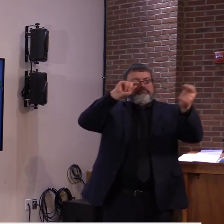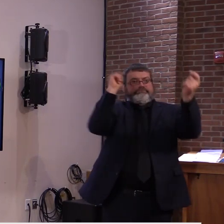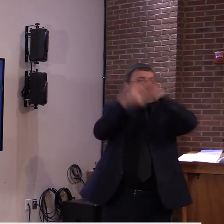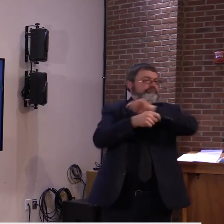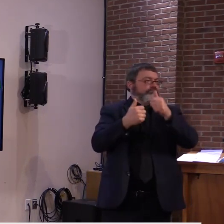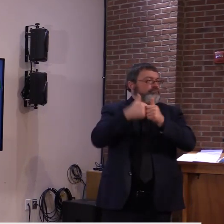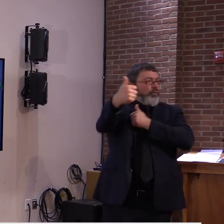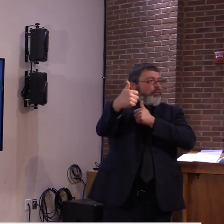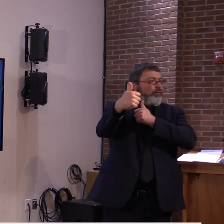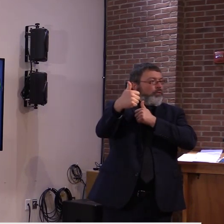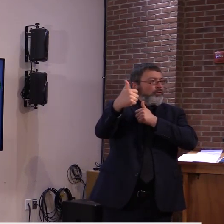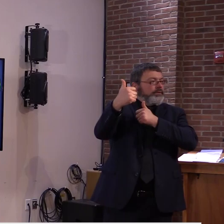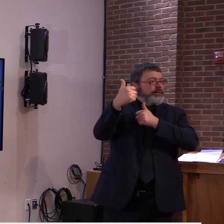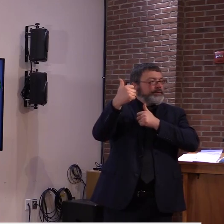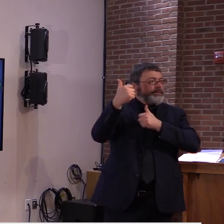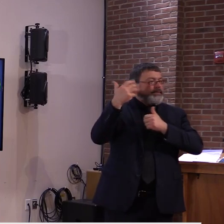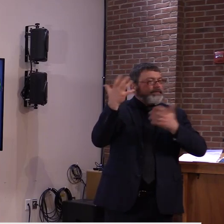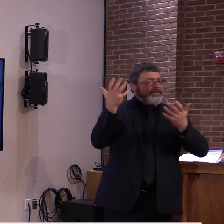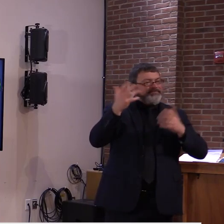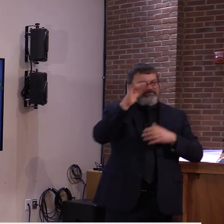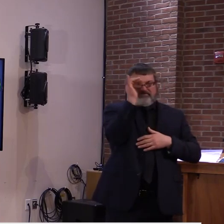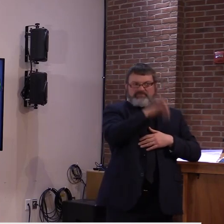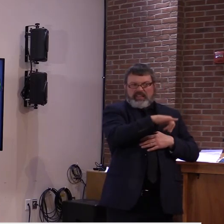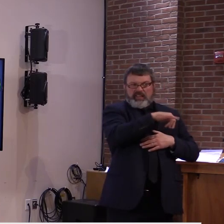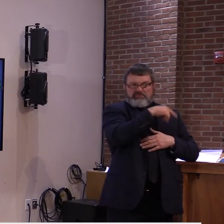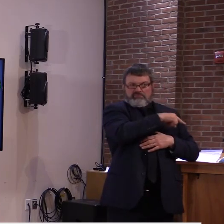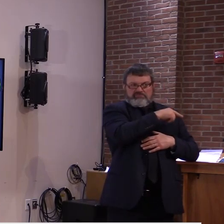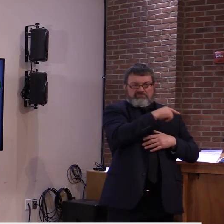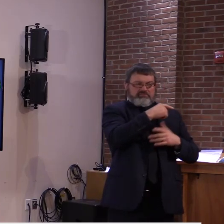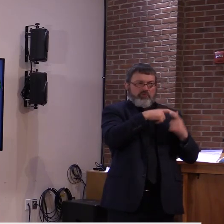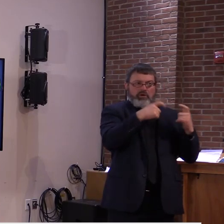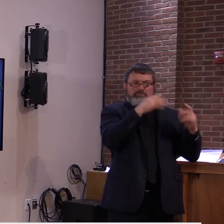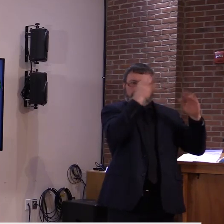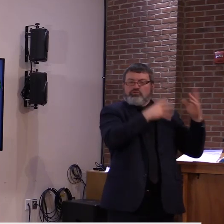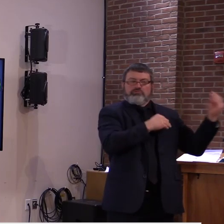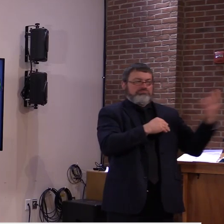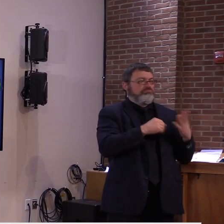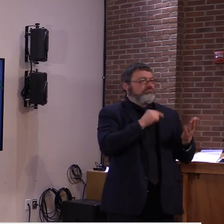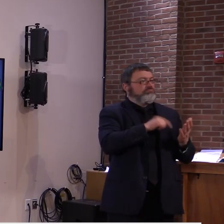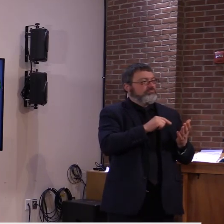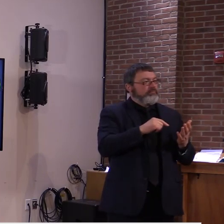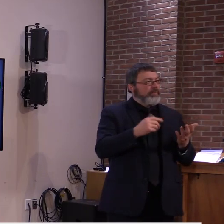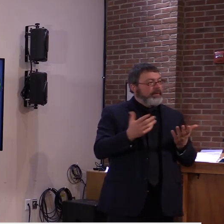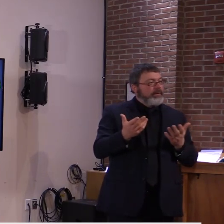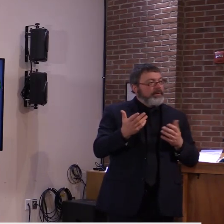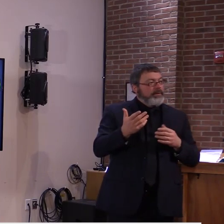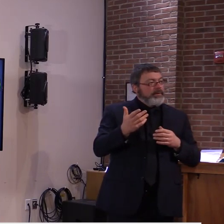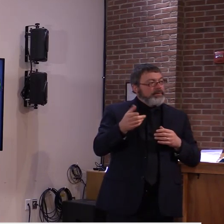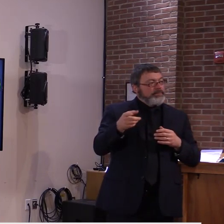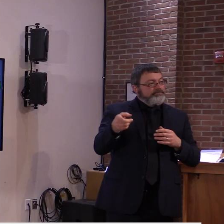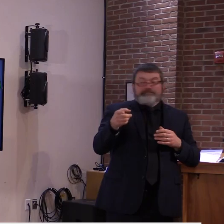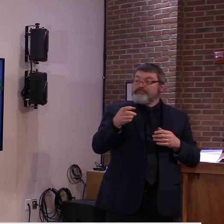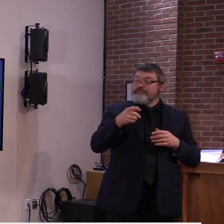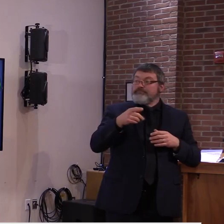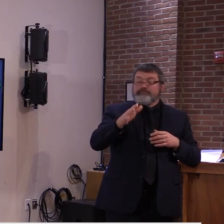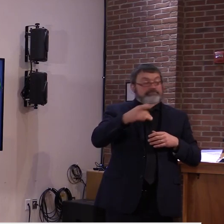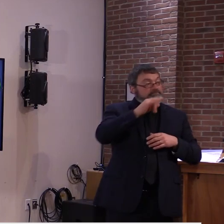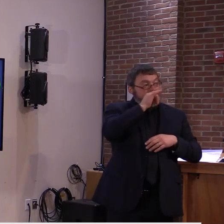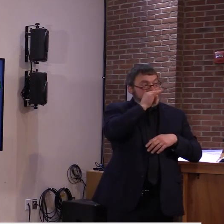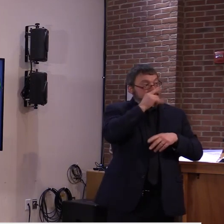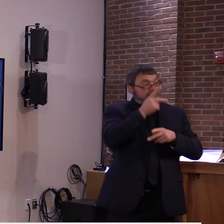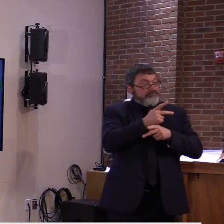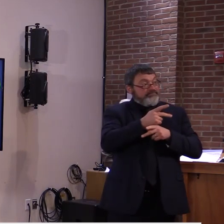people, you know, some schools are having to move to hybrid education. And this person wants to know, given